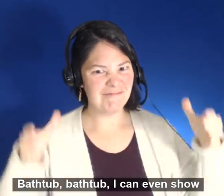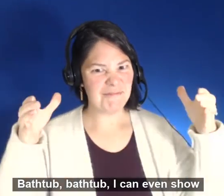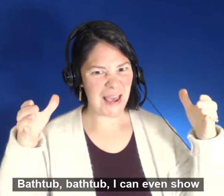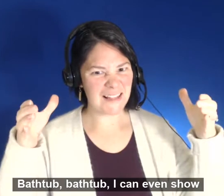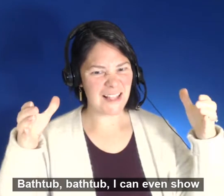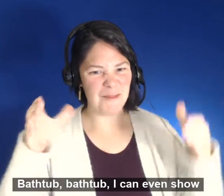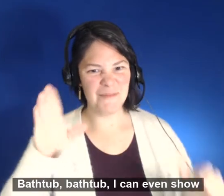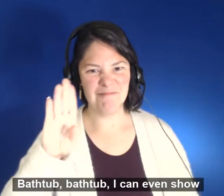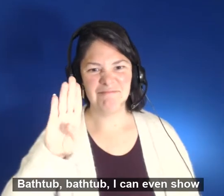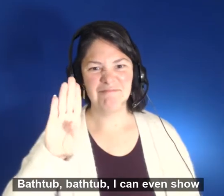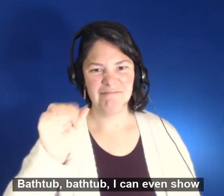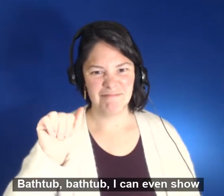Bathtub.